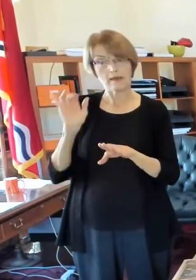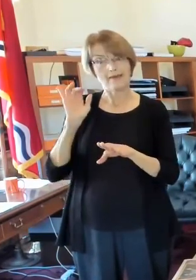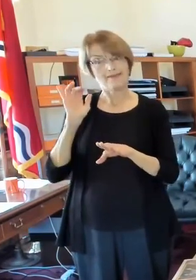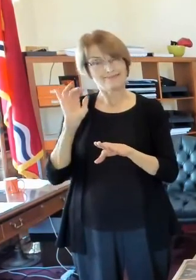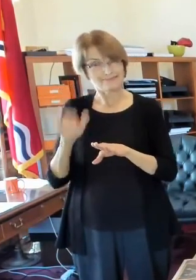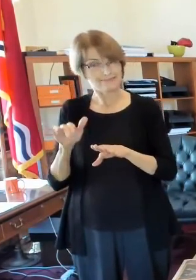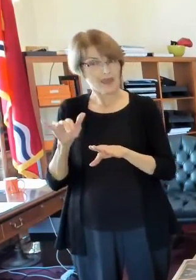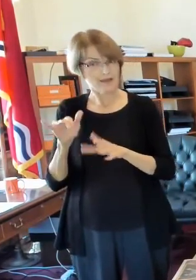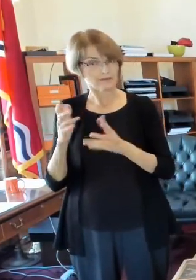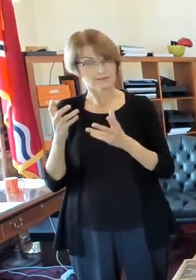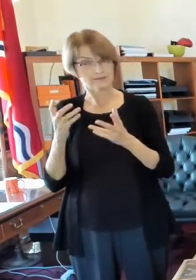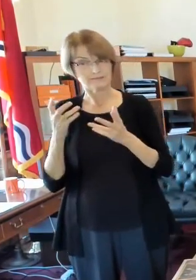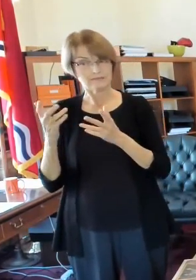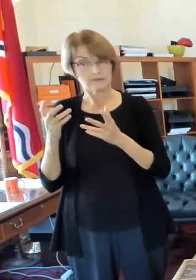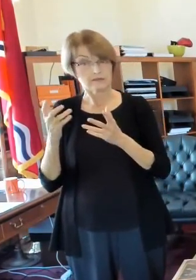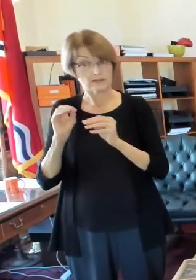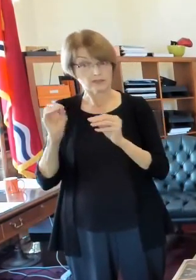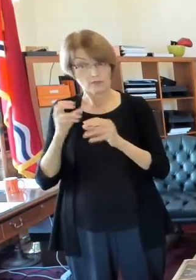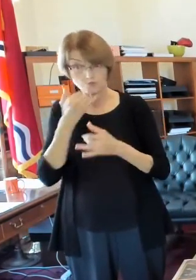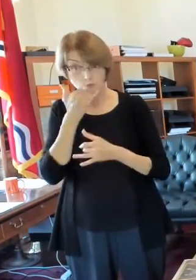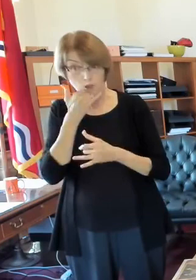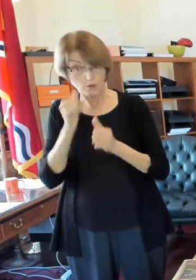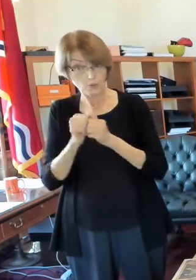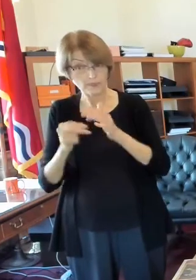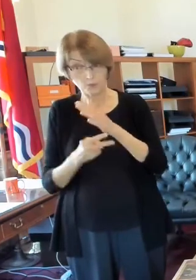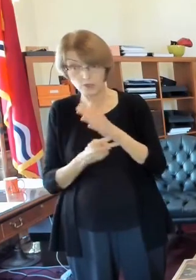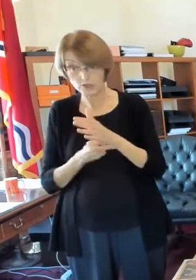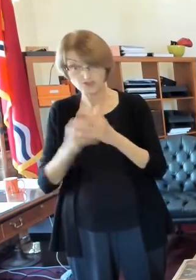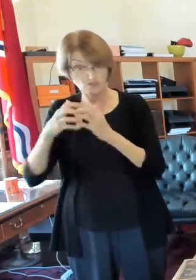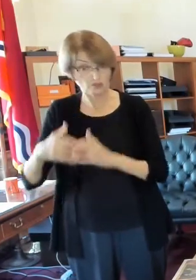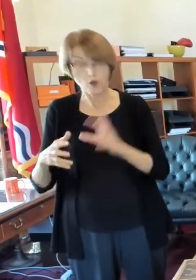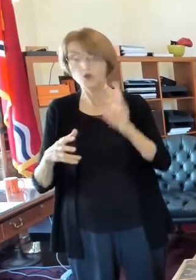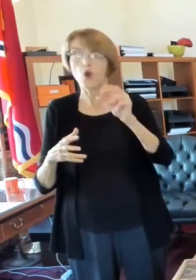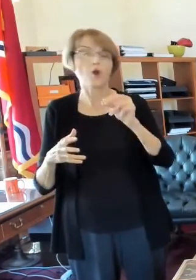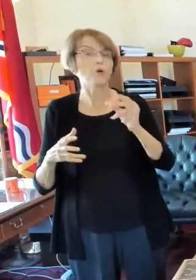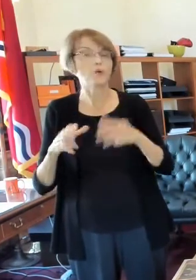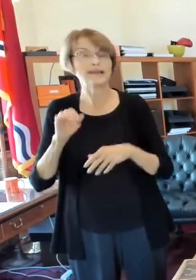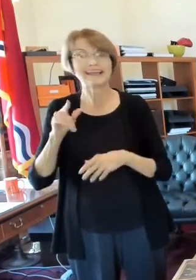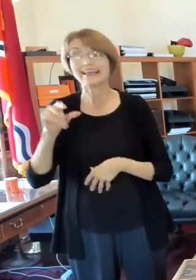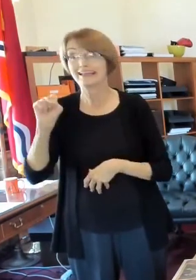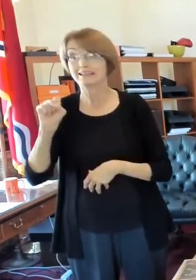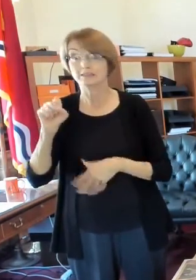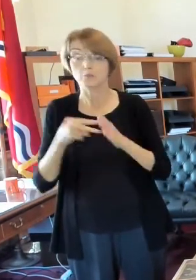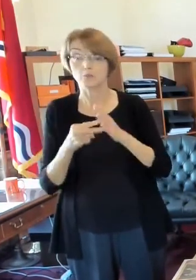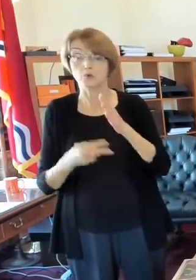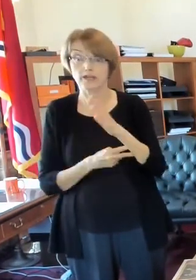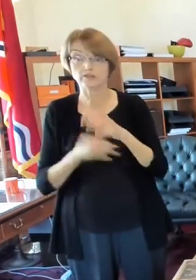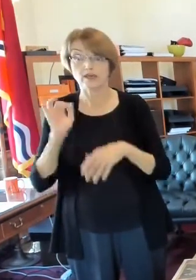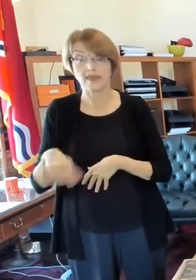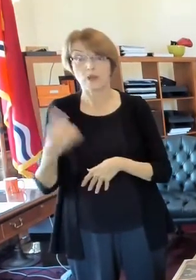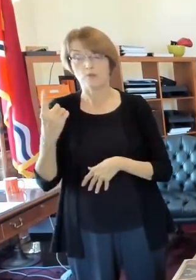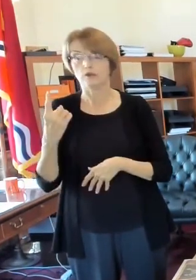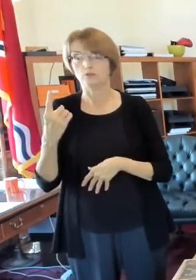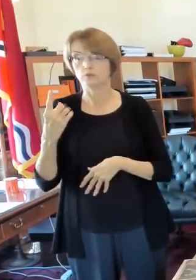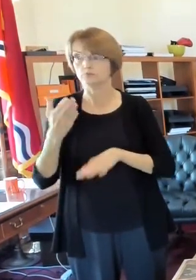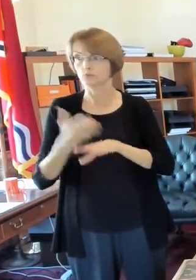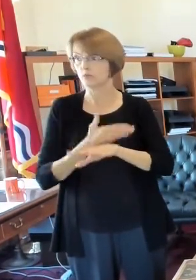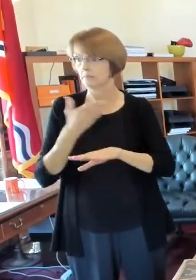there's not actually anything wrong with it. Oh, there's nothing wrong with the Eads Bridge. That bridge was rebuilt,